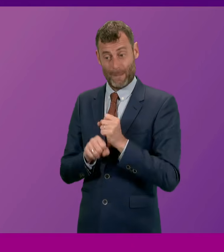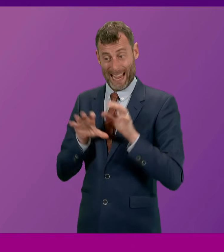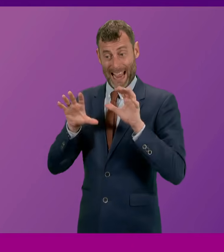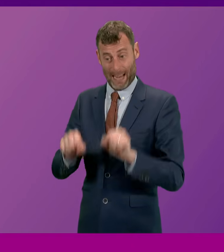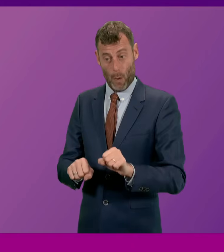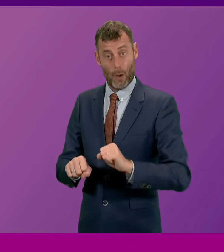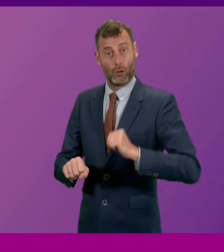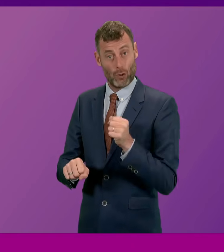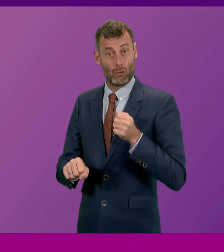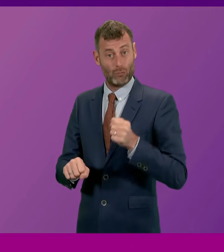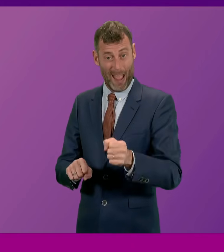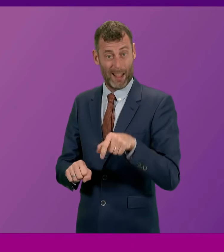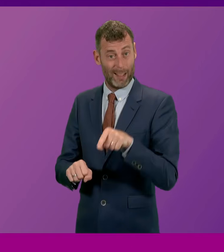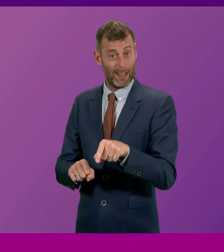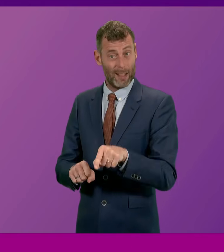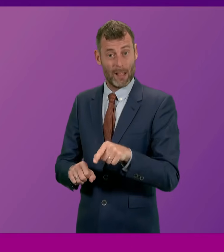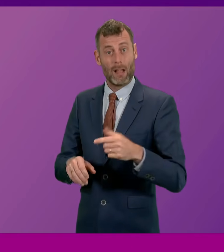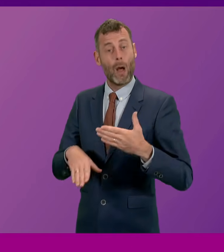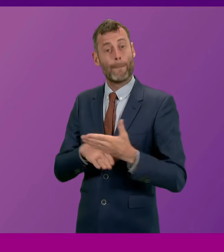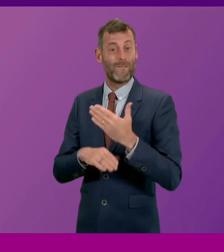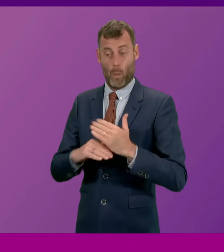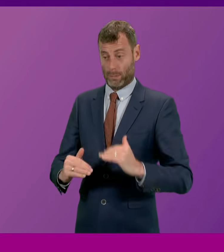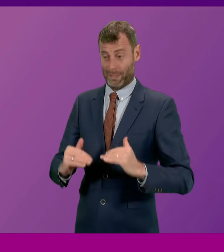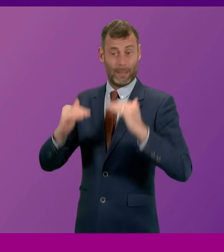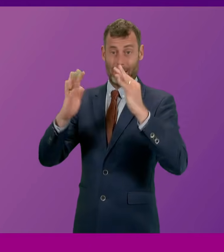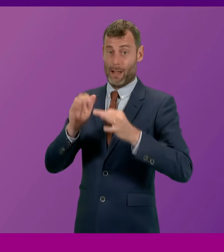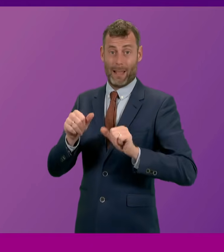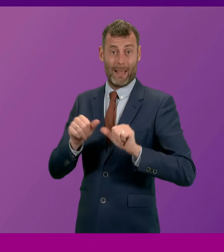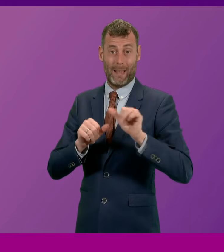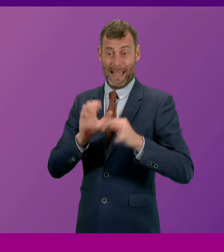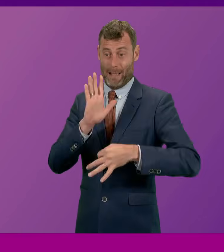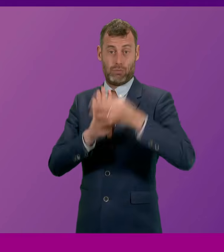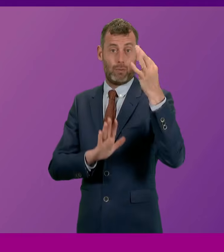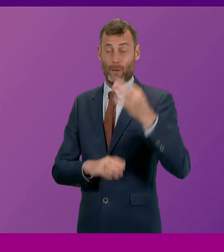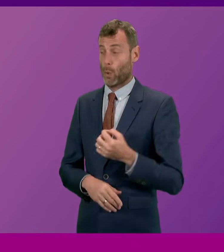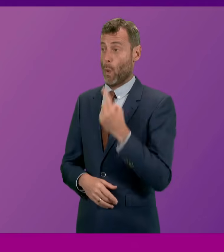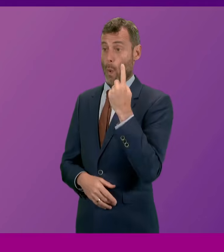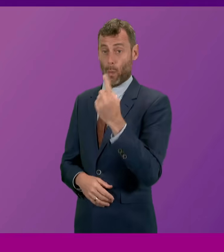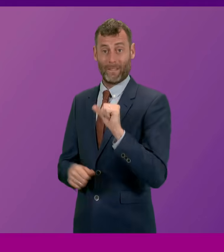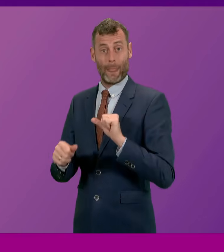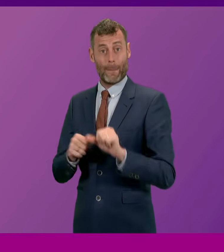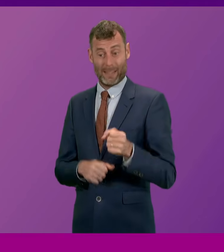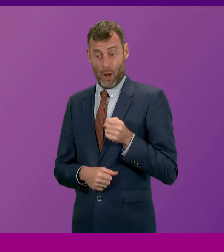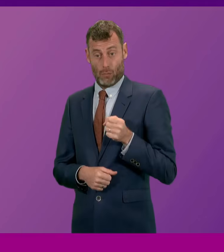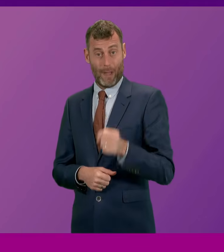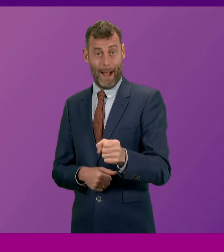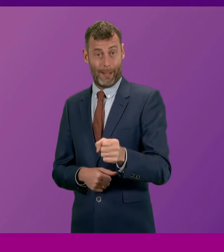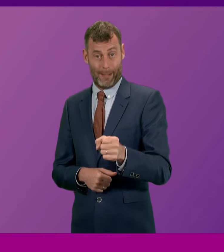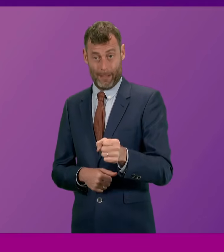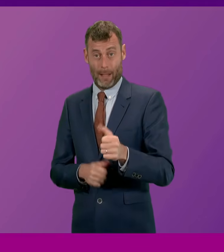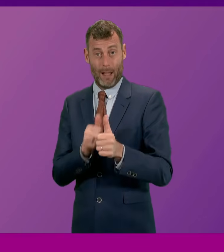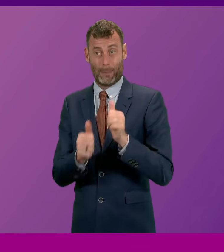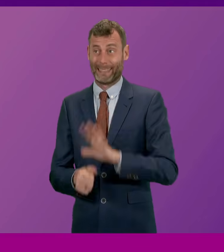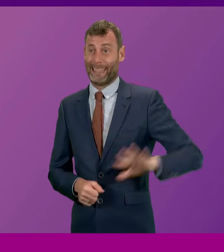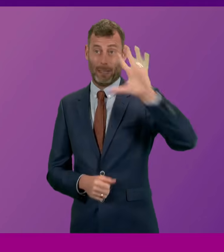So let's hear one another. I'll just say those things again. ScotRail is one of the best performing rail networks in the United Kingdom,